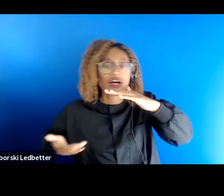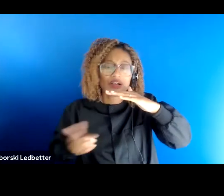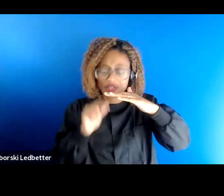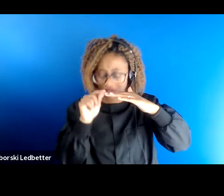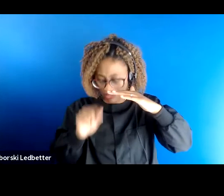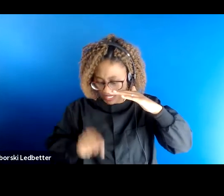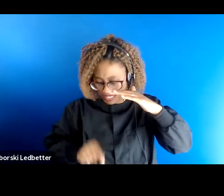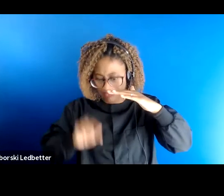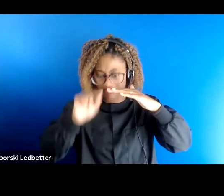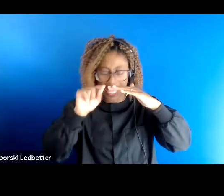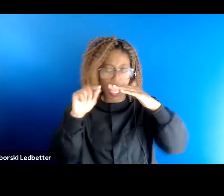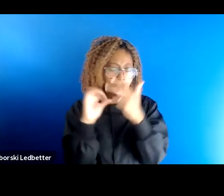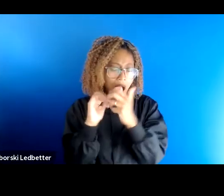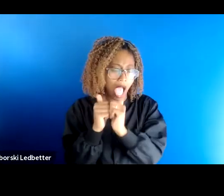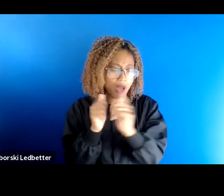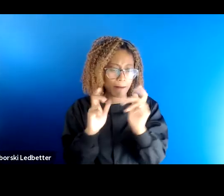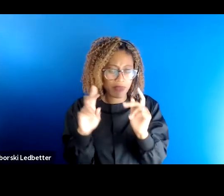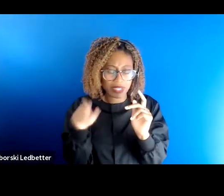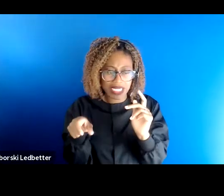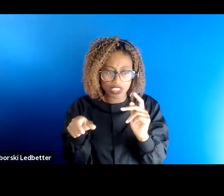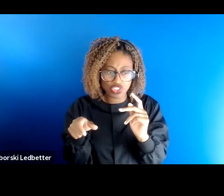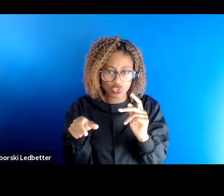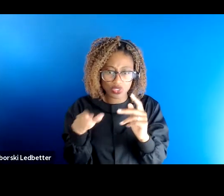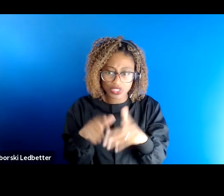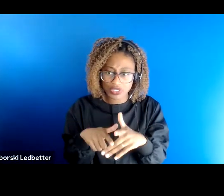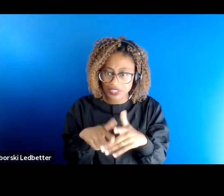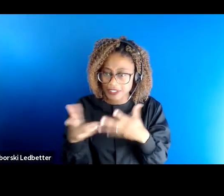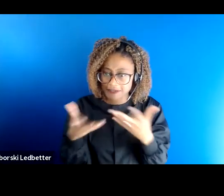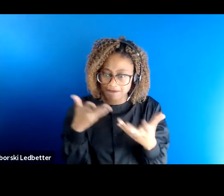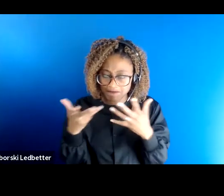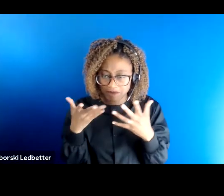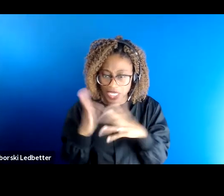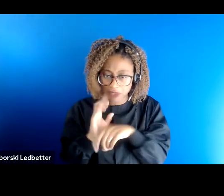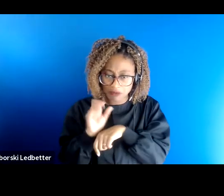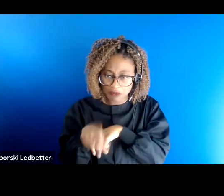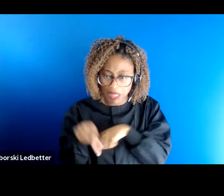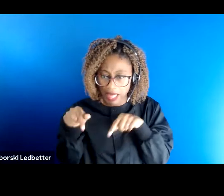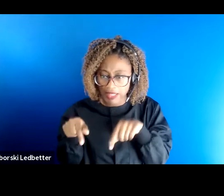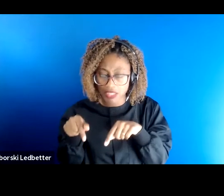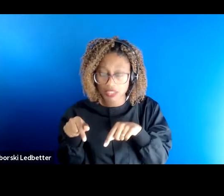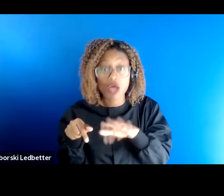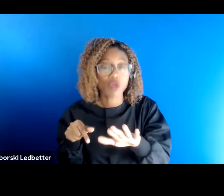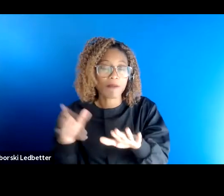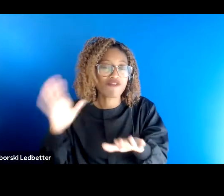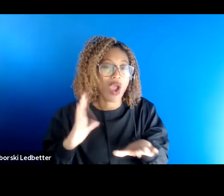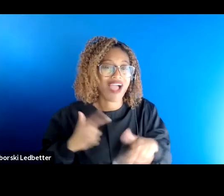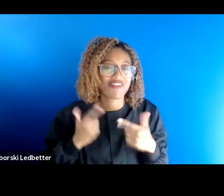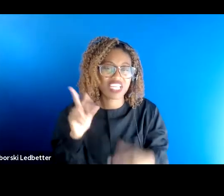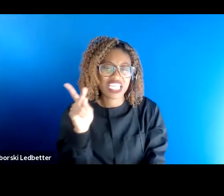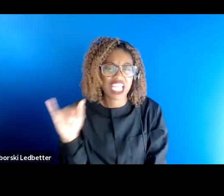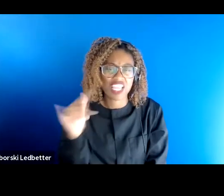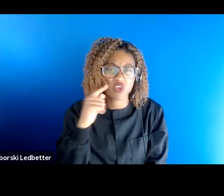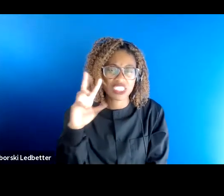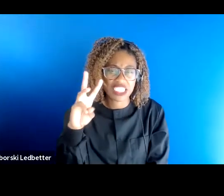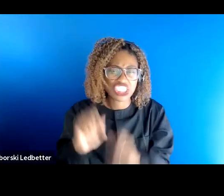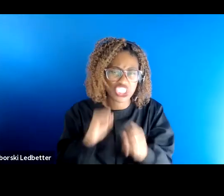how people may need to start this. When I was in Kentucky, I lived in Kentucky for 6 years,